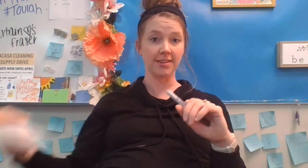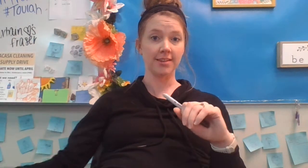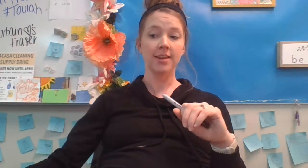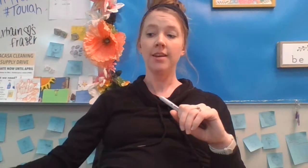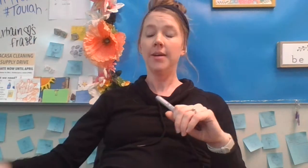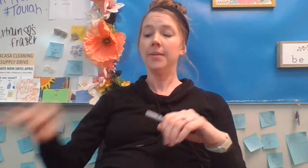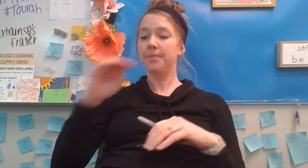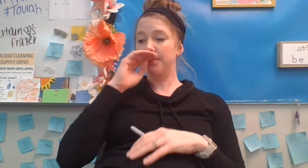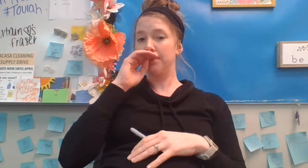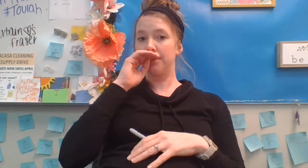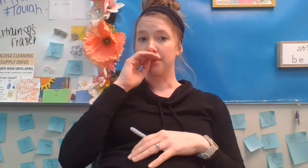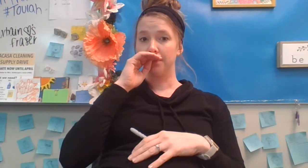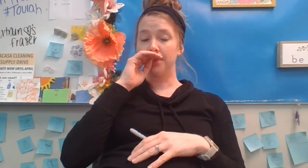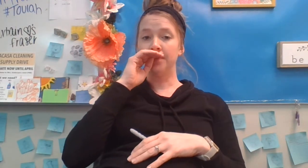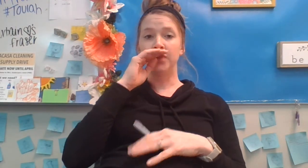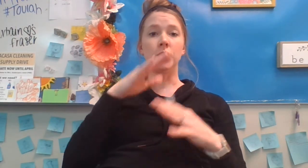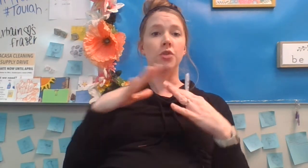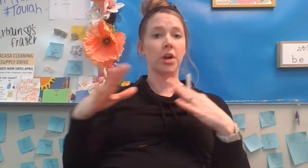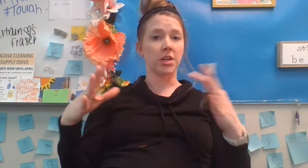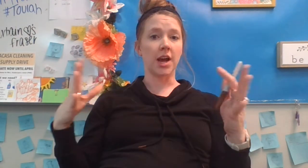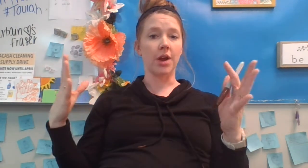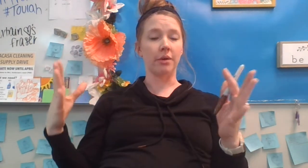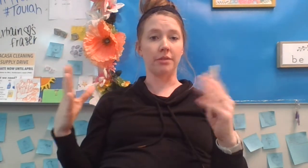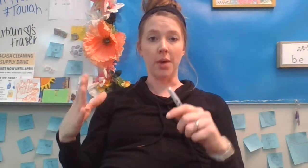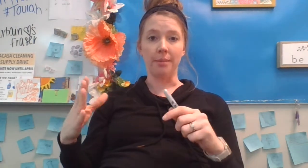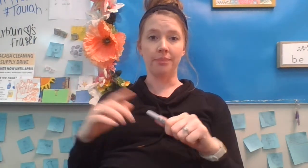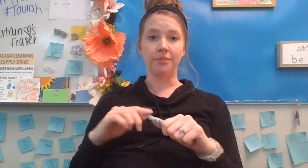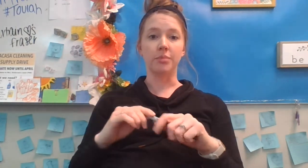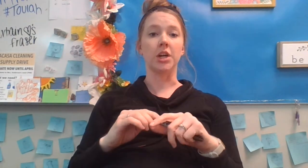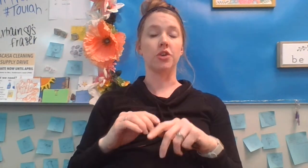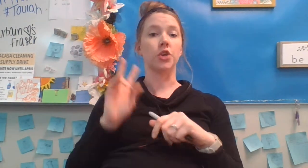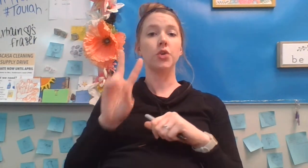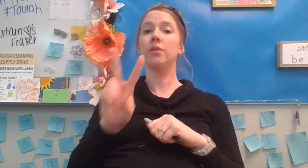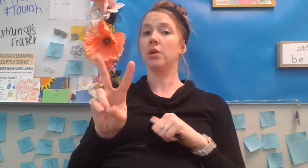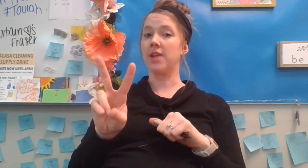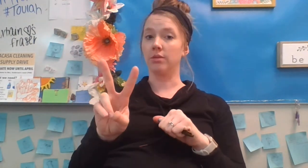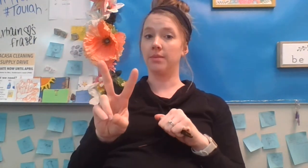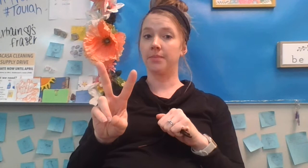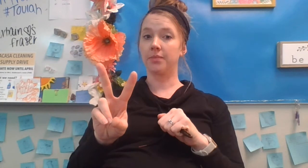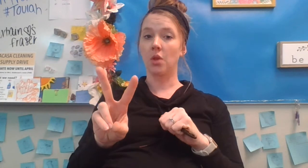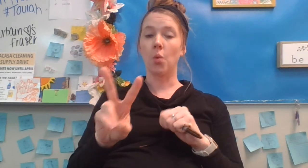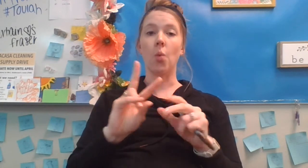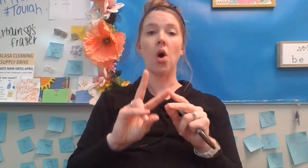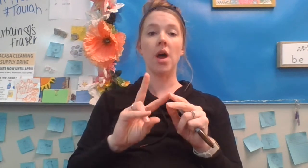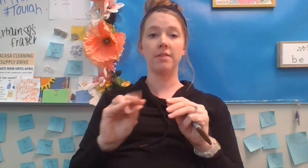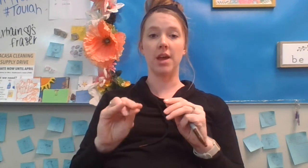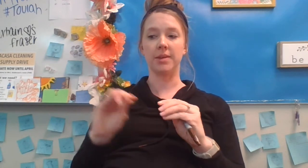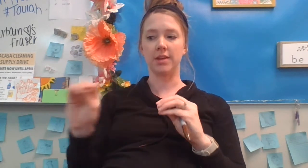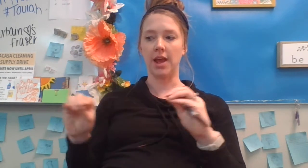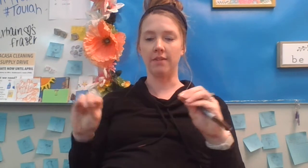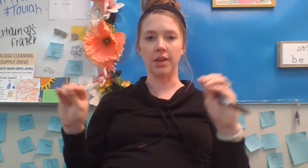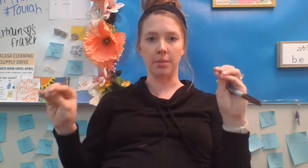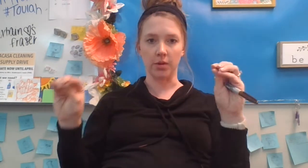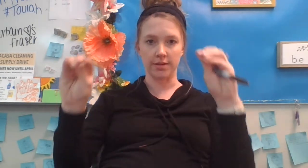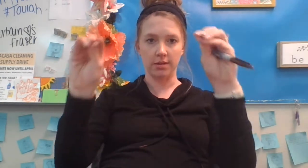this. You can draw your town however you want, but you're gonna draw 2 of those towns. One of them is gonna have labels